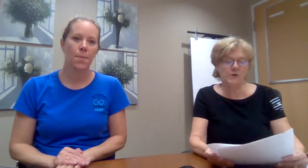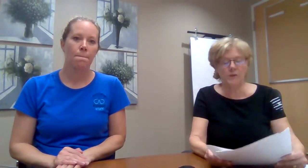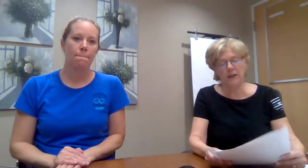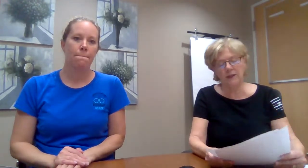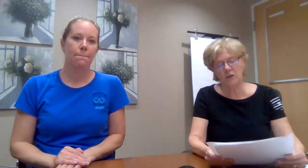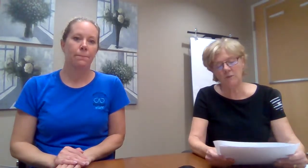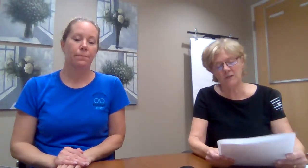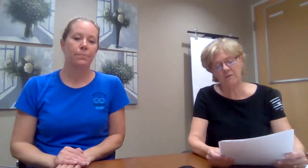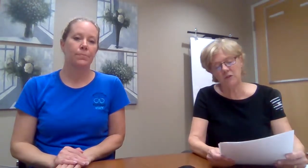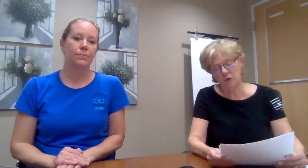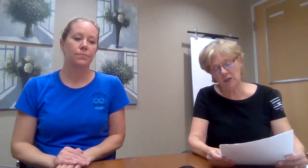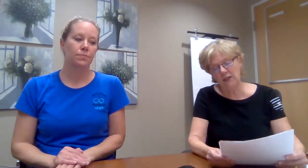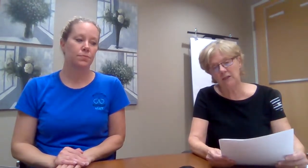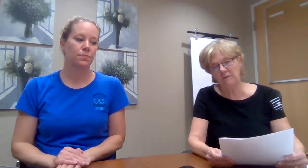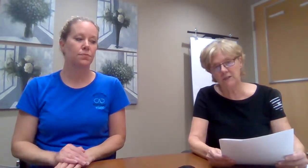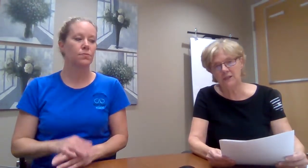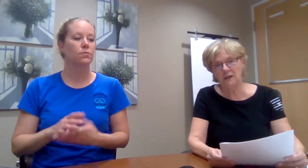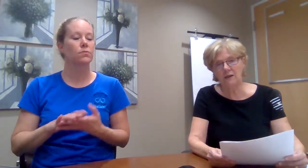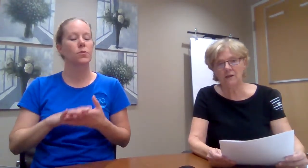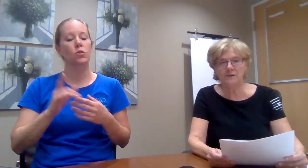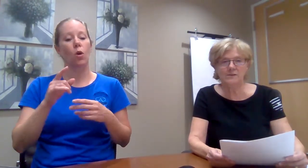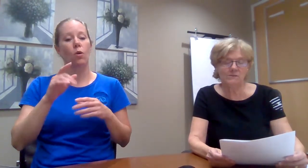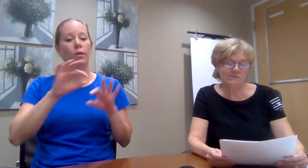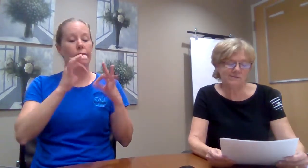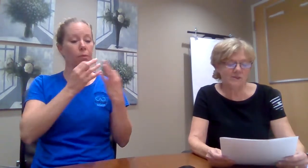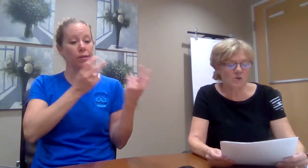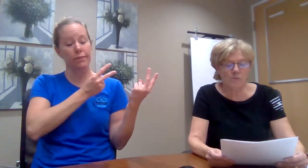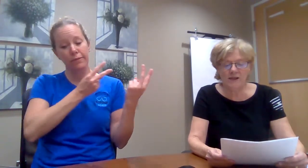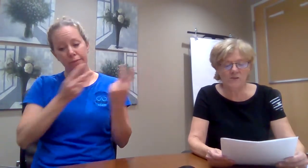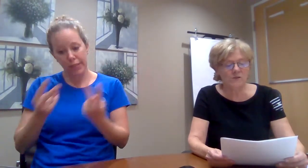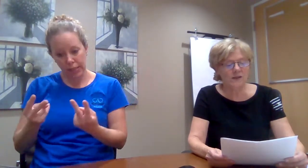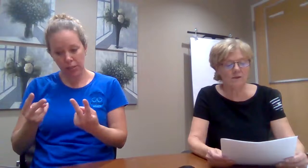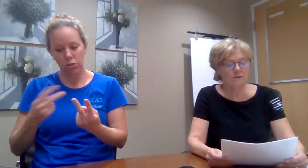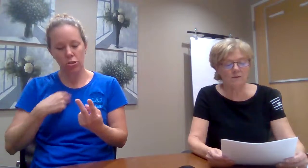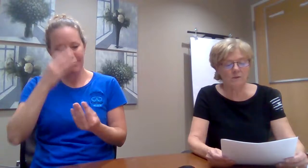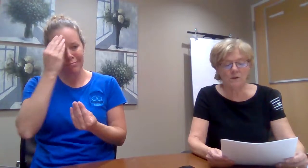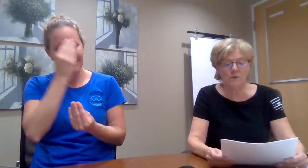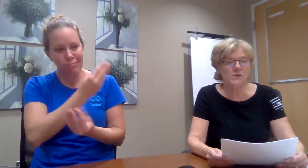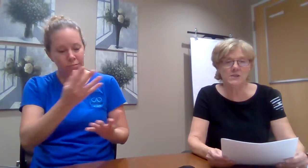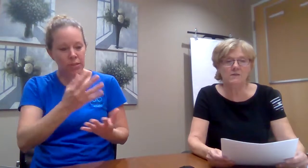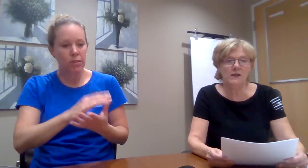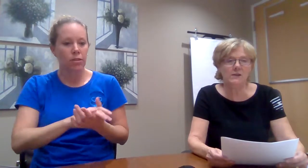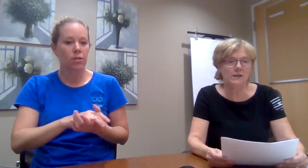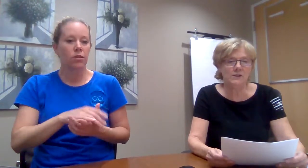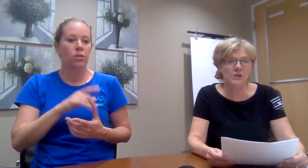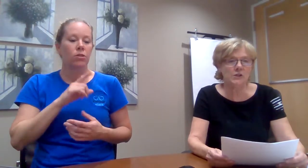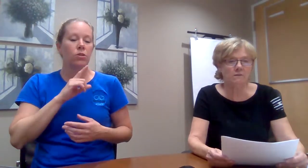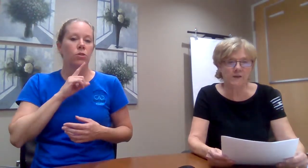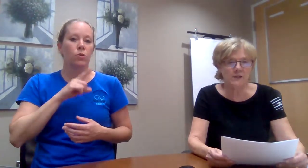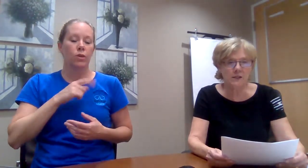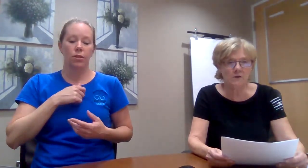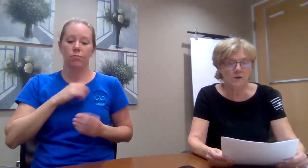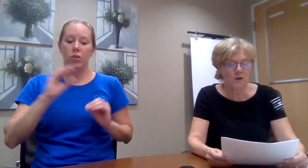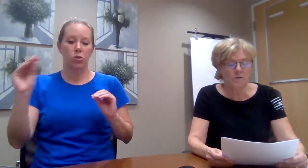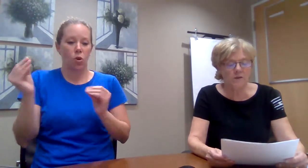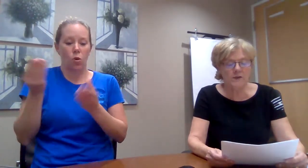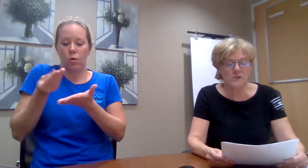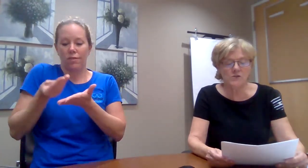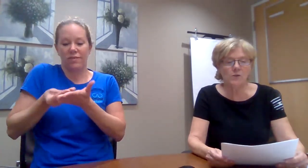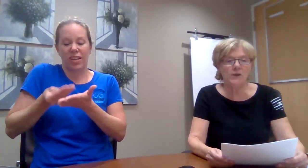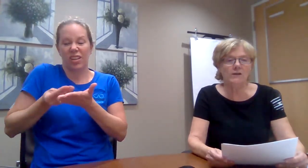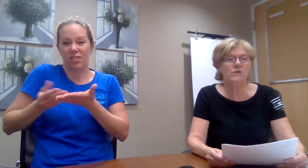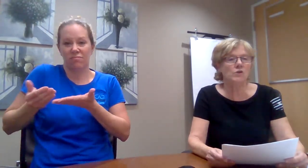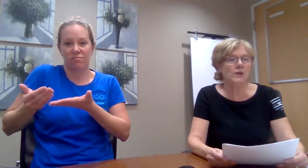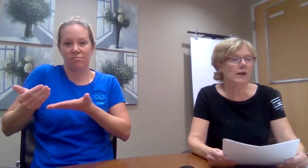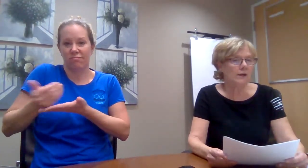Yeah, so in terms of the screening and the visiting, just to remind you that we don't receive any additional funding for